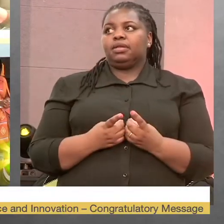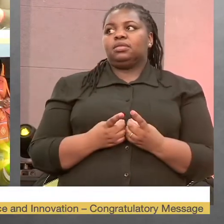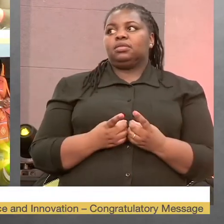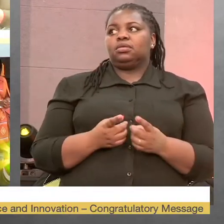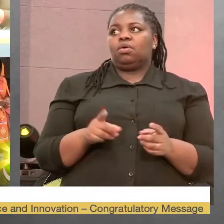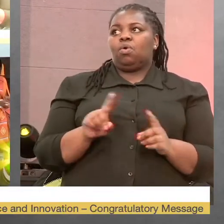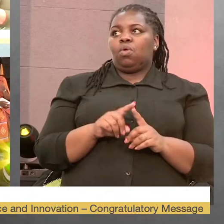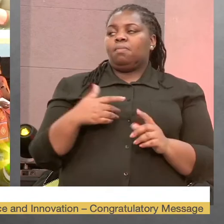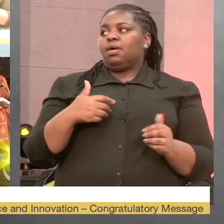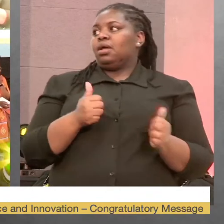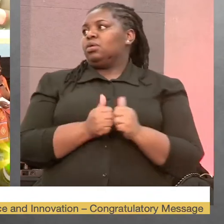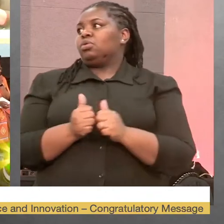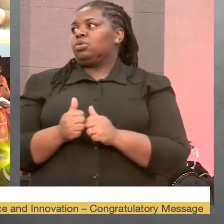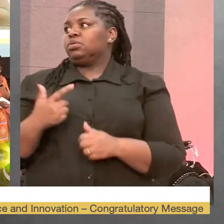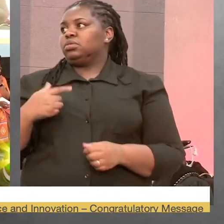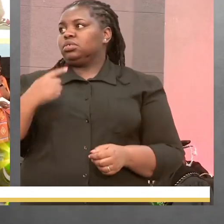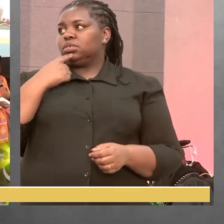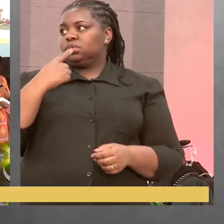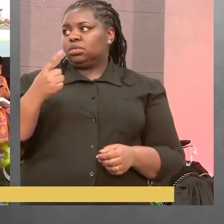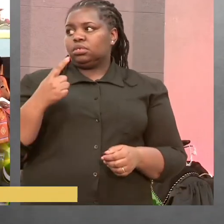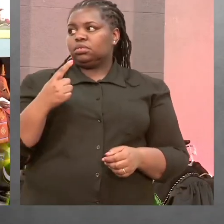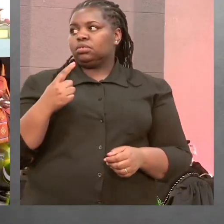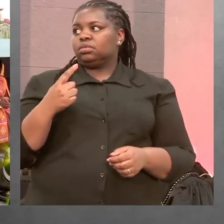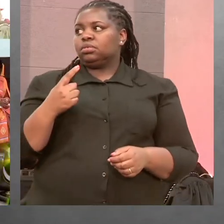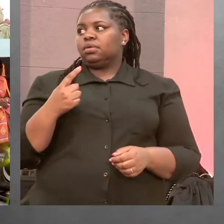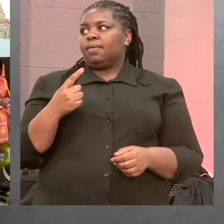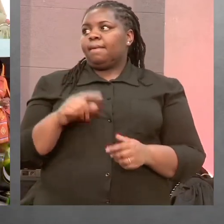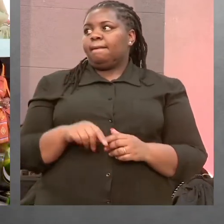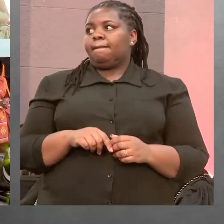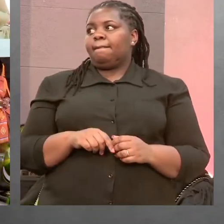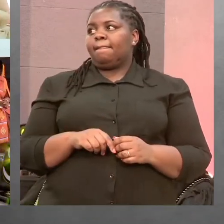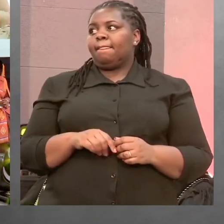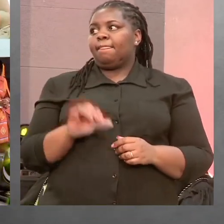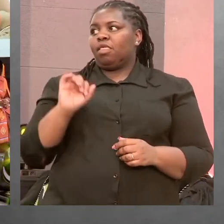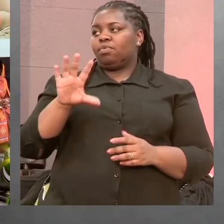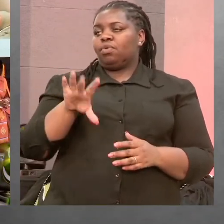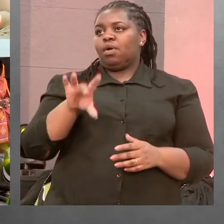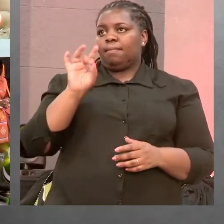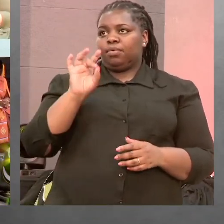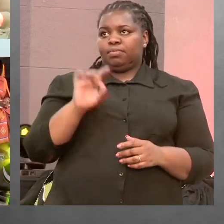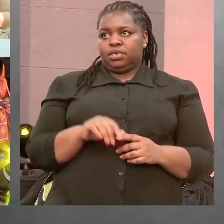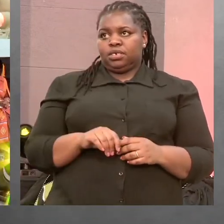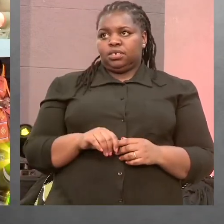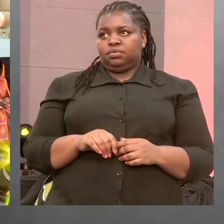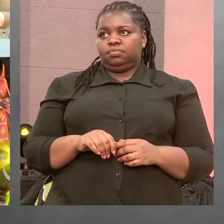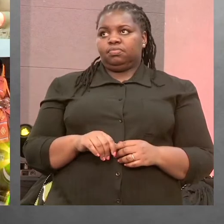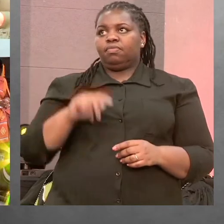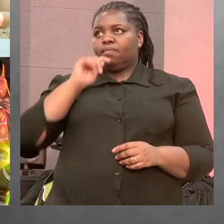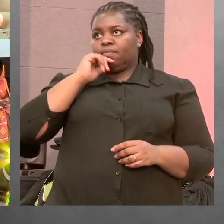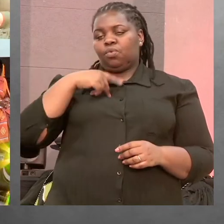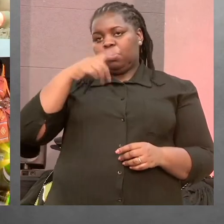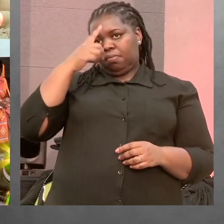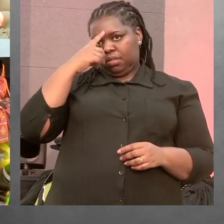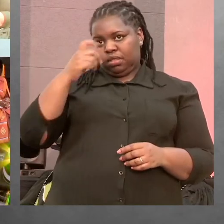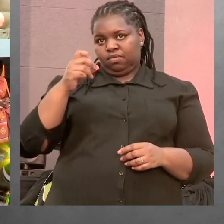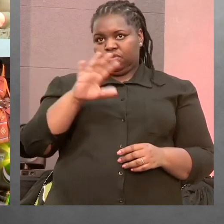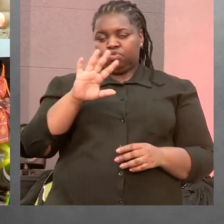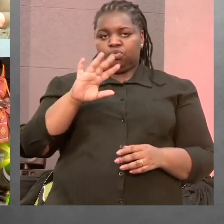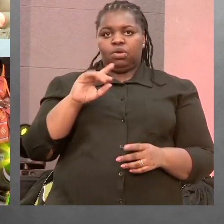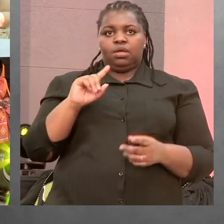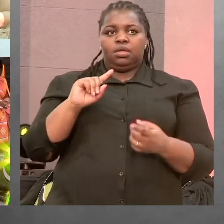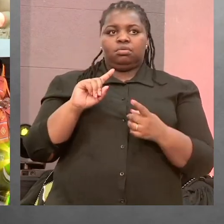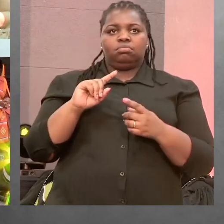all my colleagues to extend our sincerest felicitations on your appointment, which we believe is no accident in